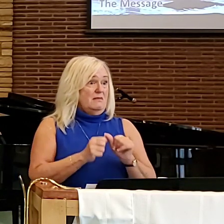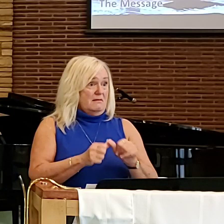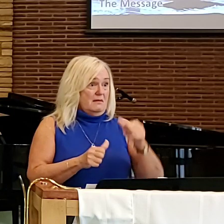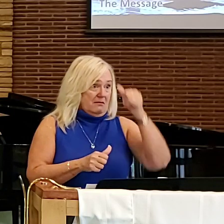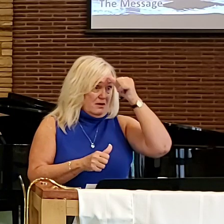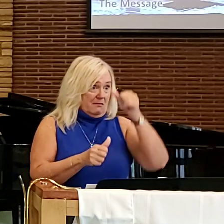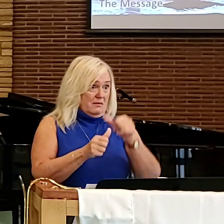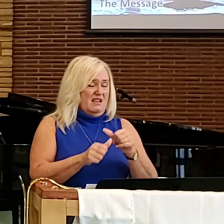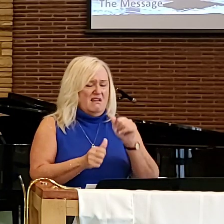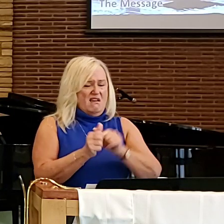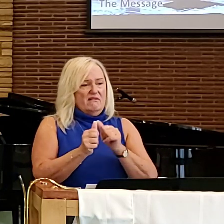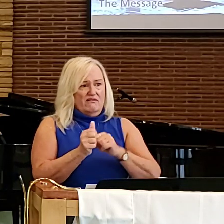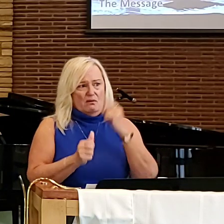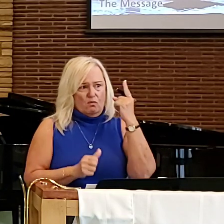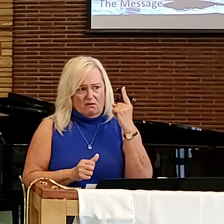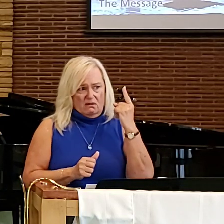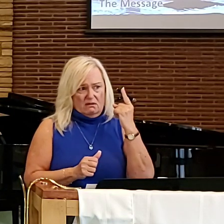everyone